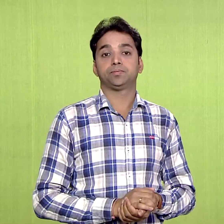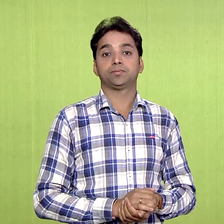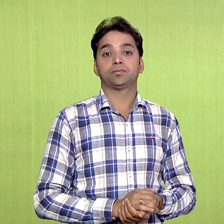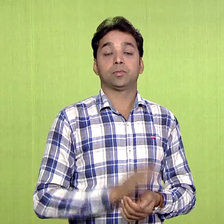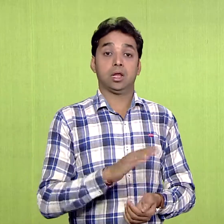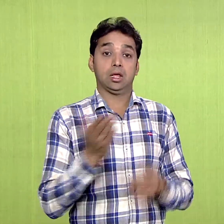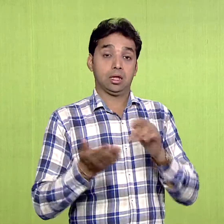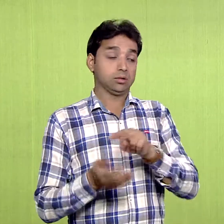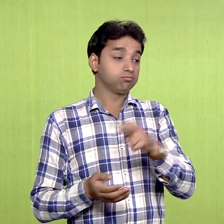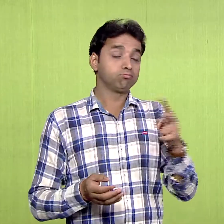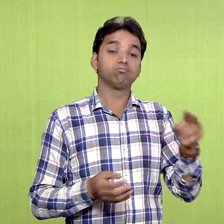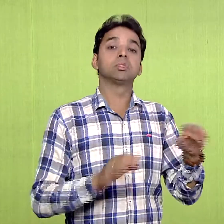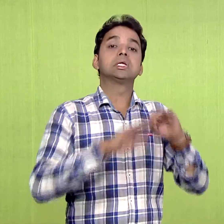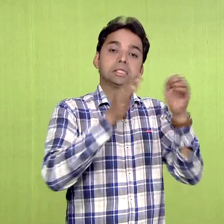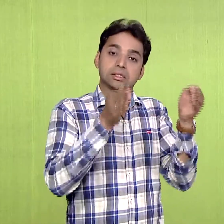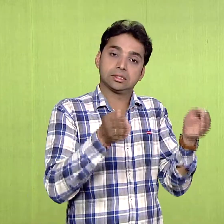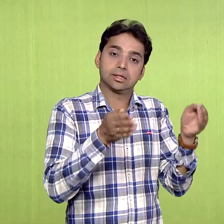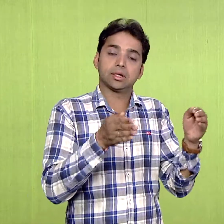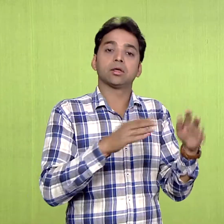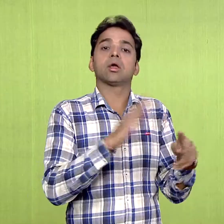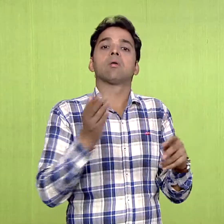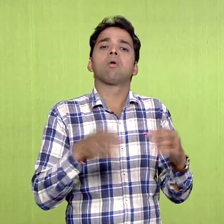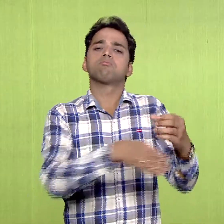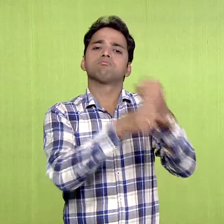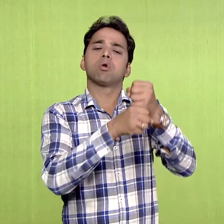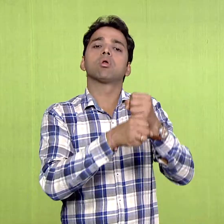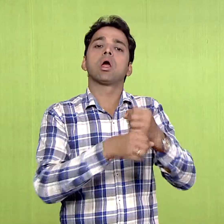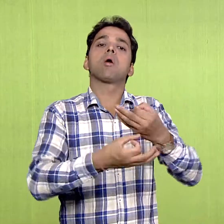These caves hold Buddhist viharas,